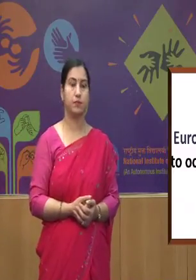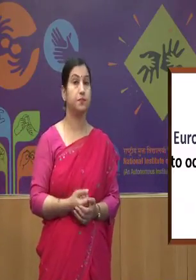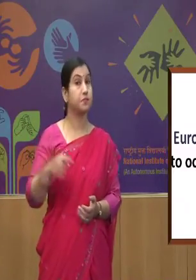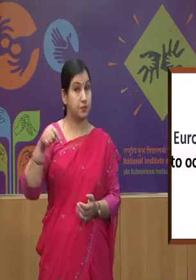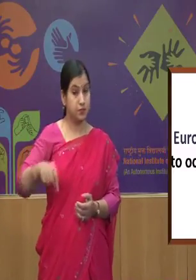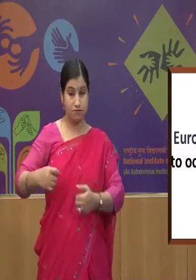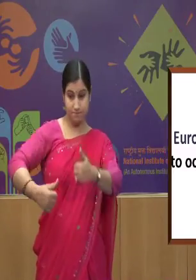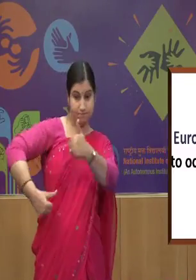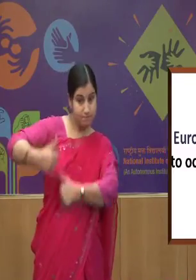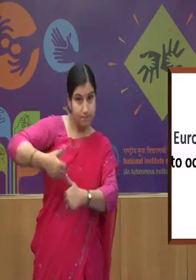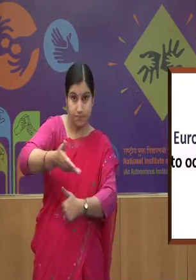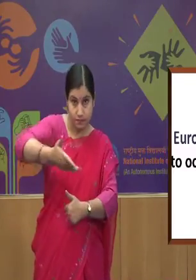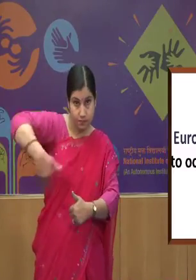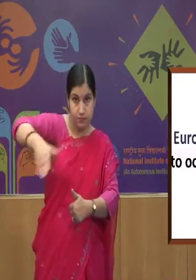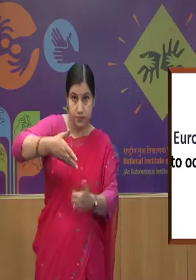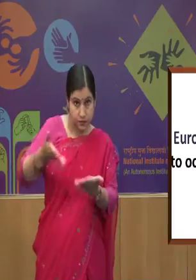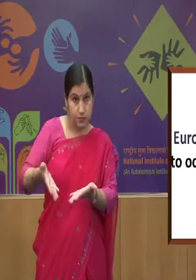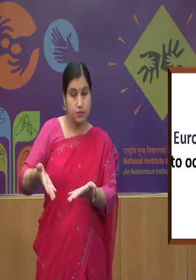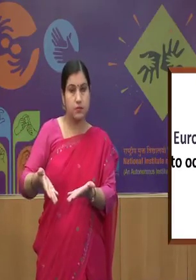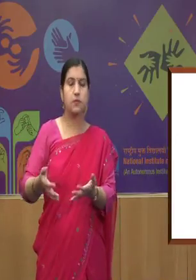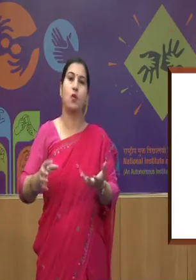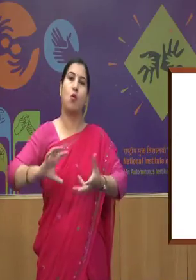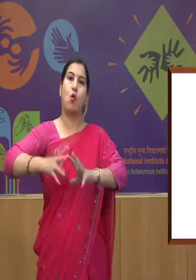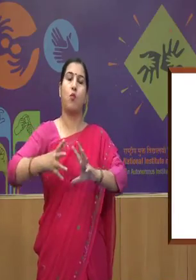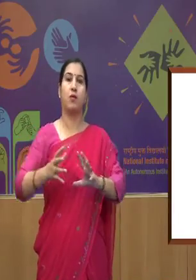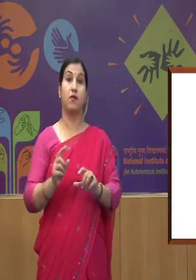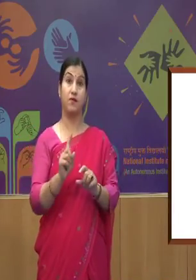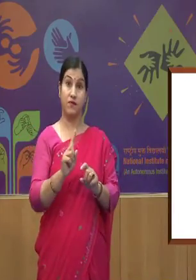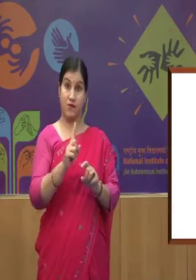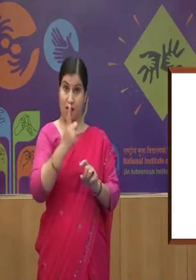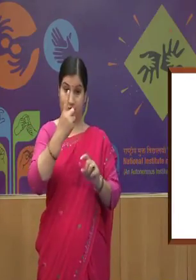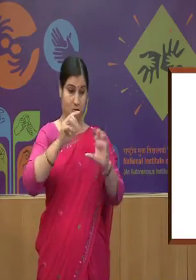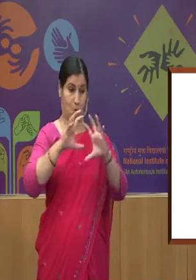This rivalry led to the beginning of the First World War.